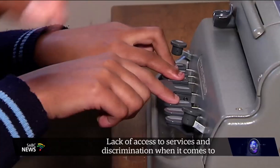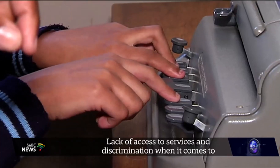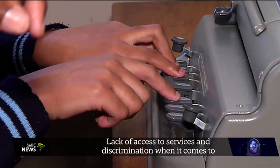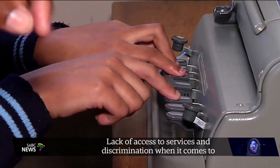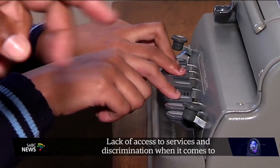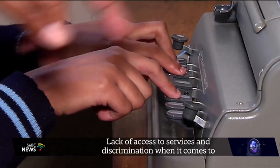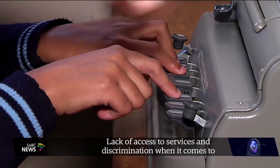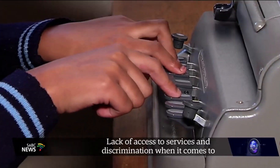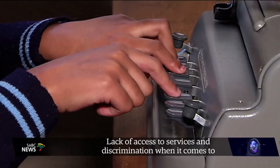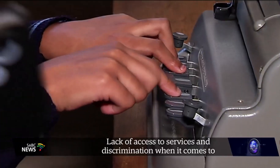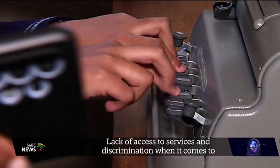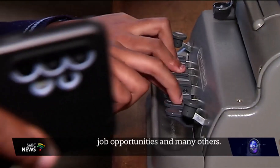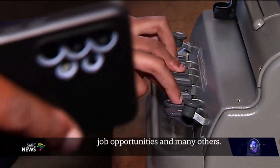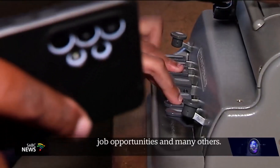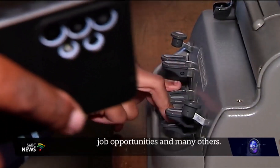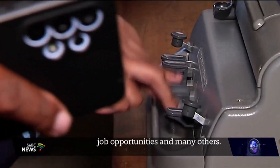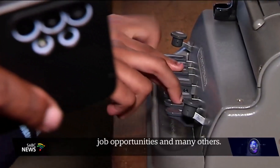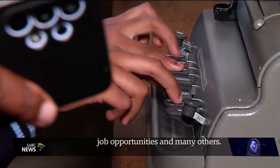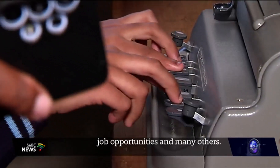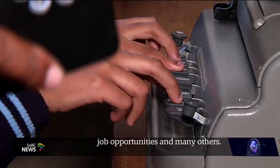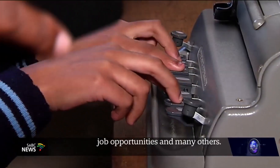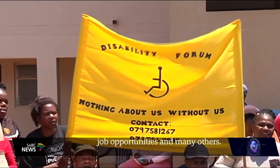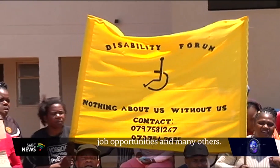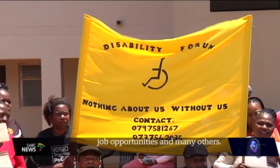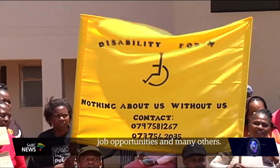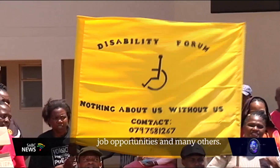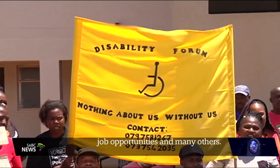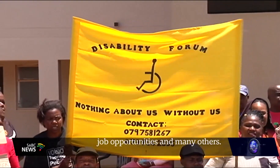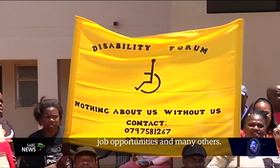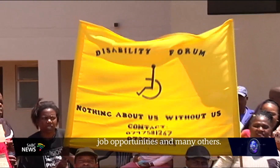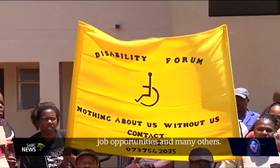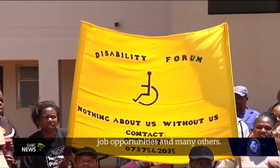thoko bakeng sa menyetla ya mesebetsi le tse ding tse ngata.